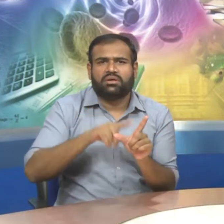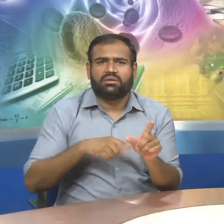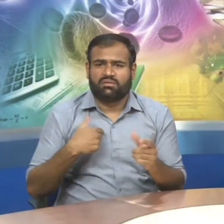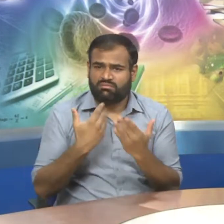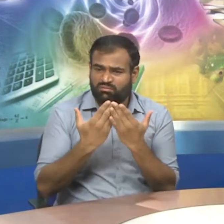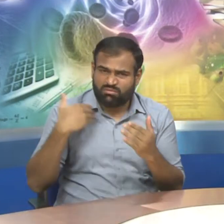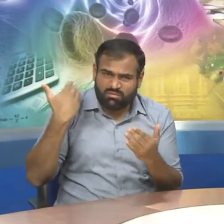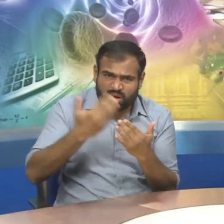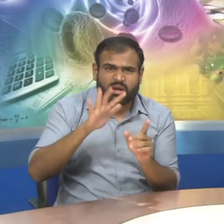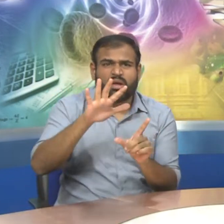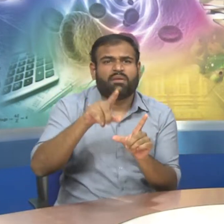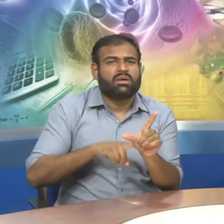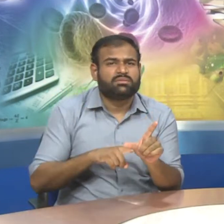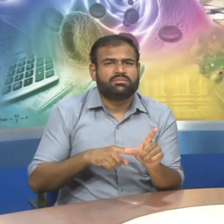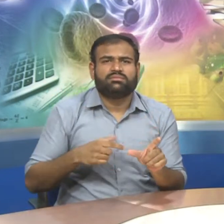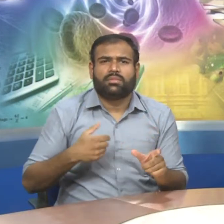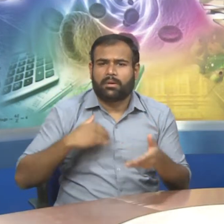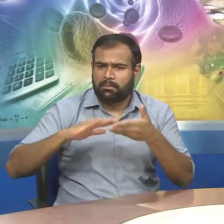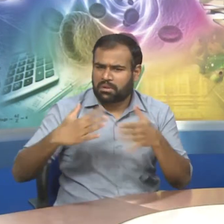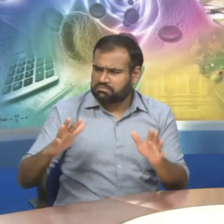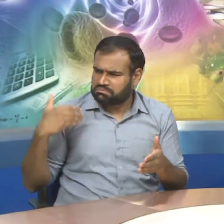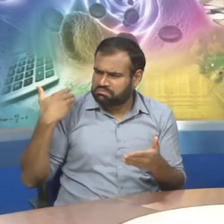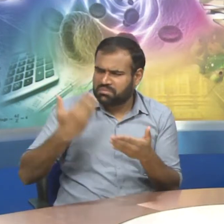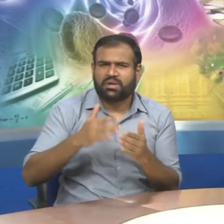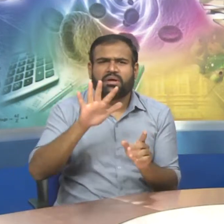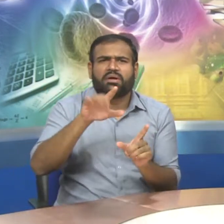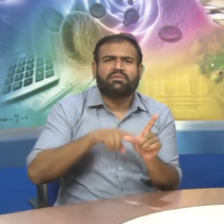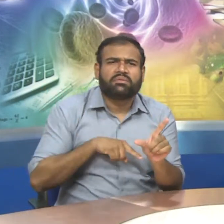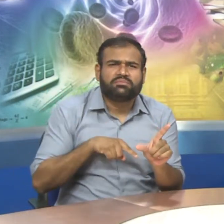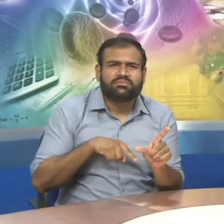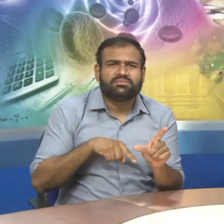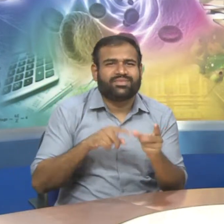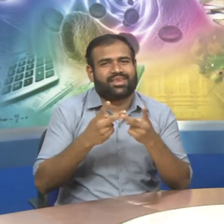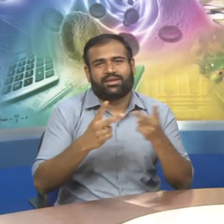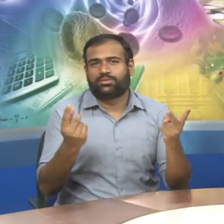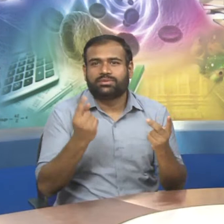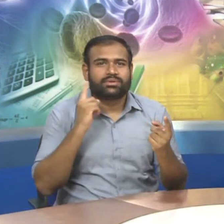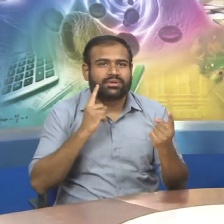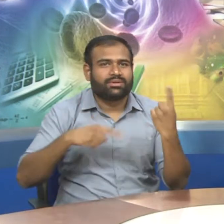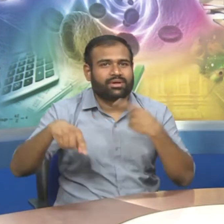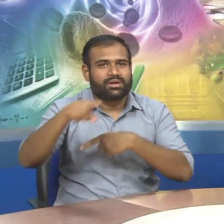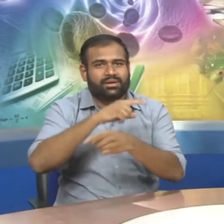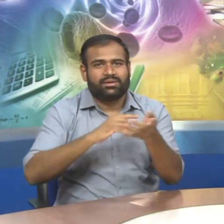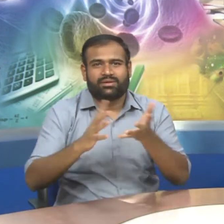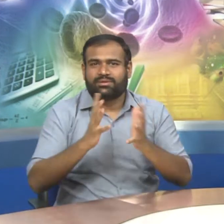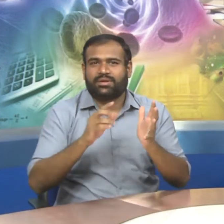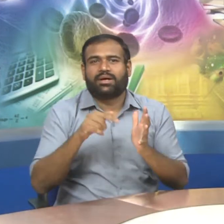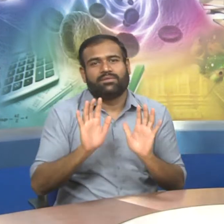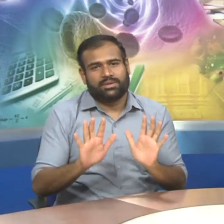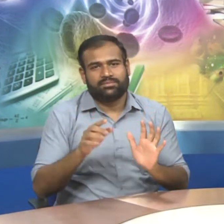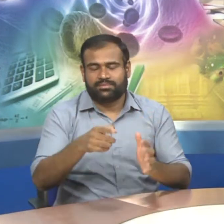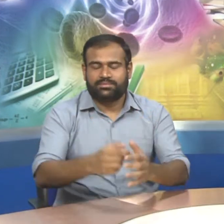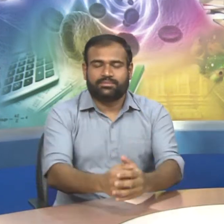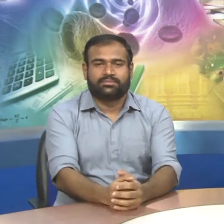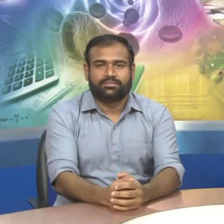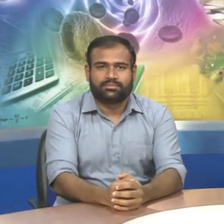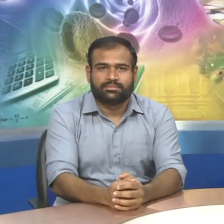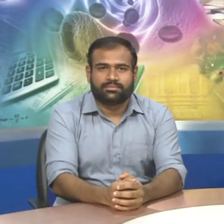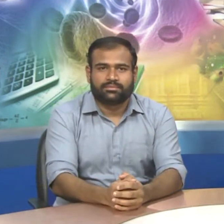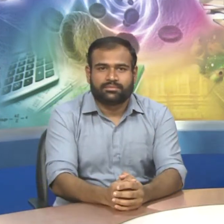year. If we want to talk about 1 year, then 1 plus year. And 5 year. So similarly, we talk about